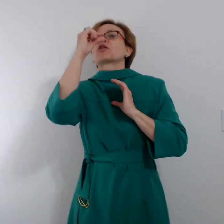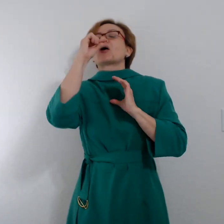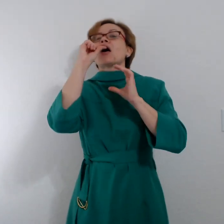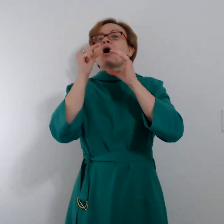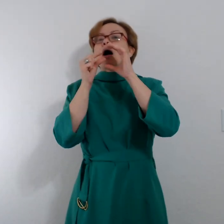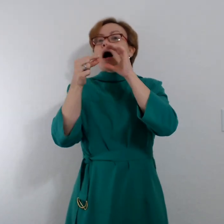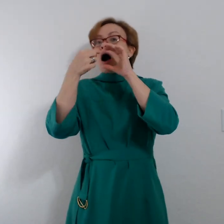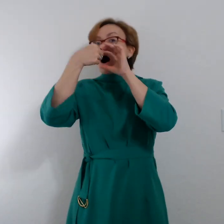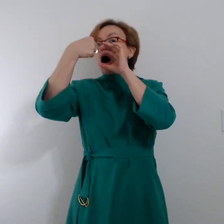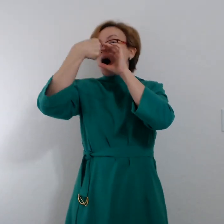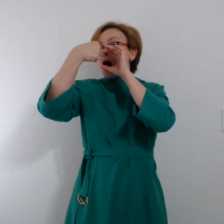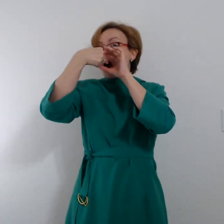rebreathe with this thing in me.